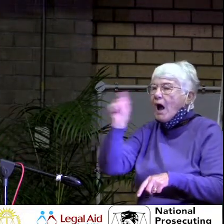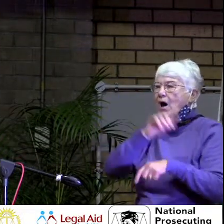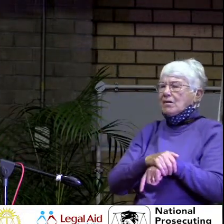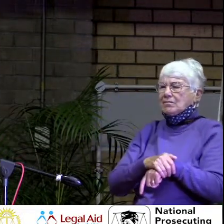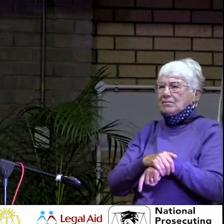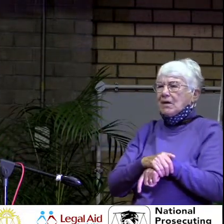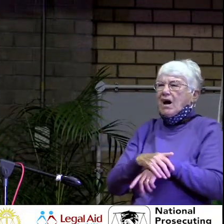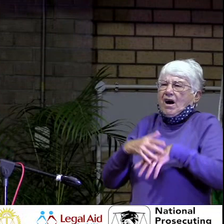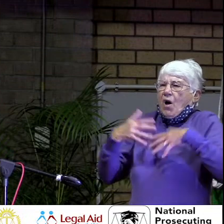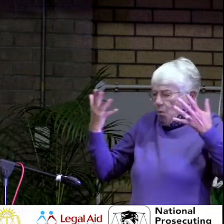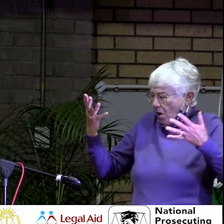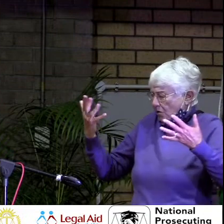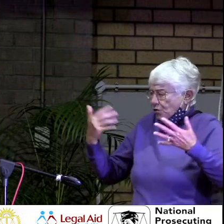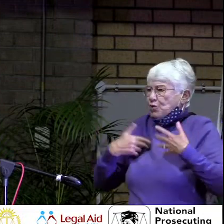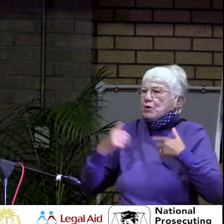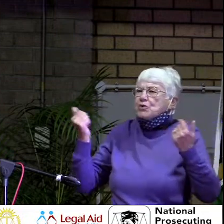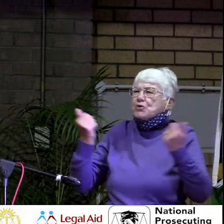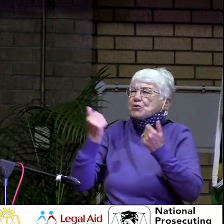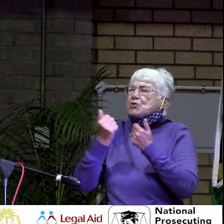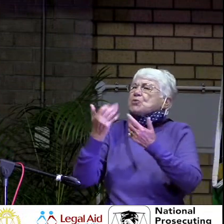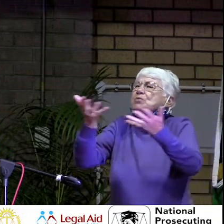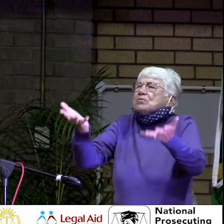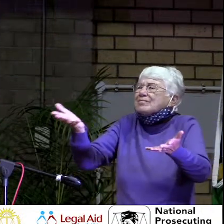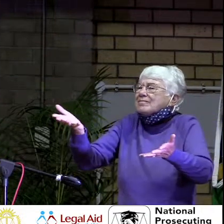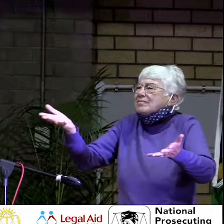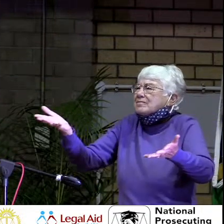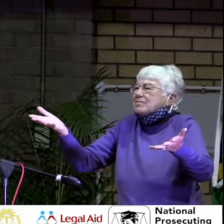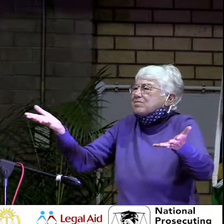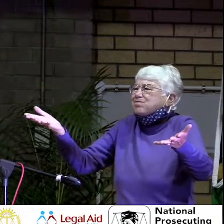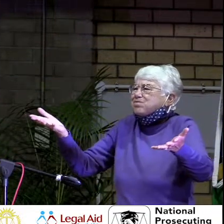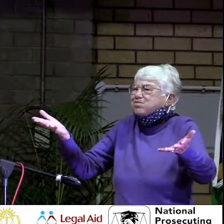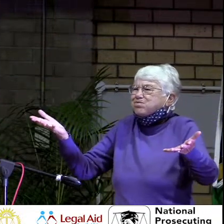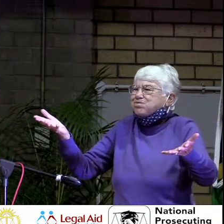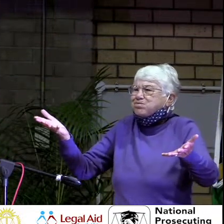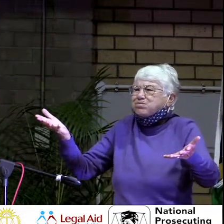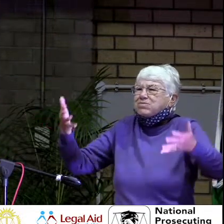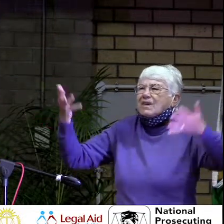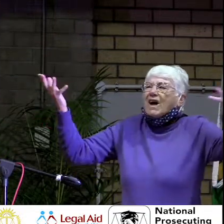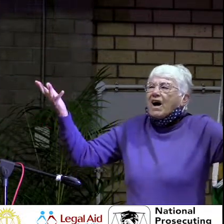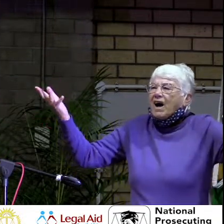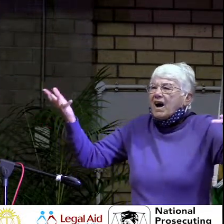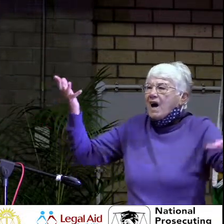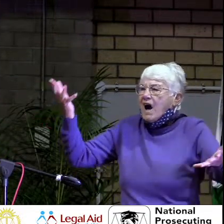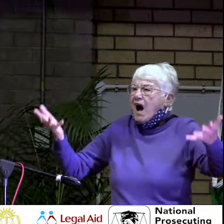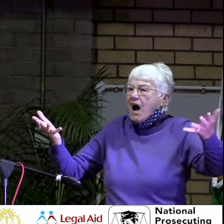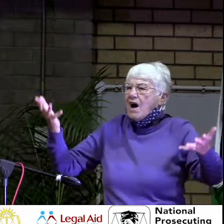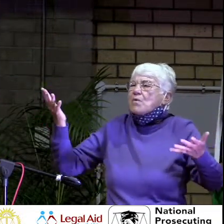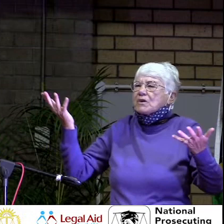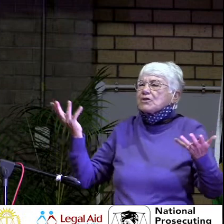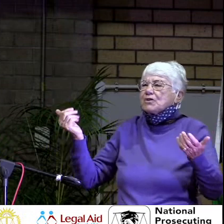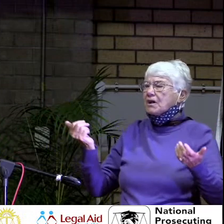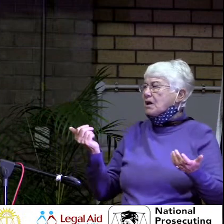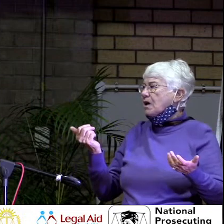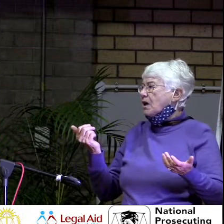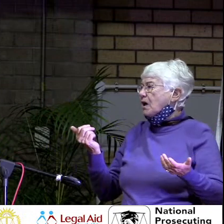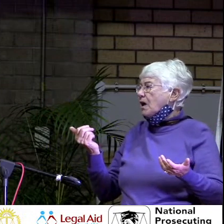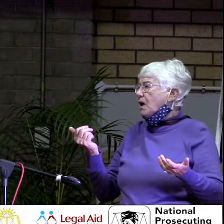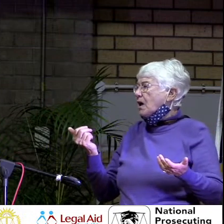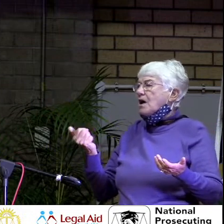it, and what help can victims get? You may have heard about